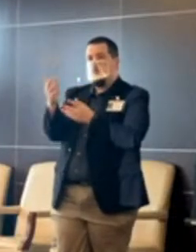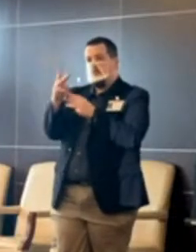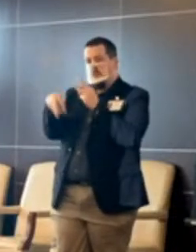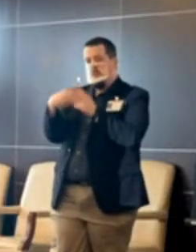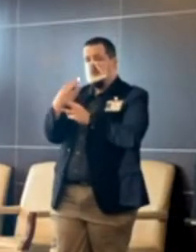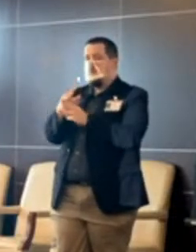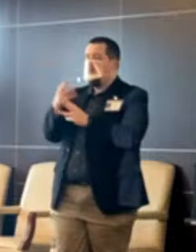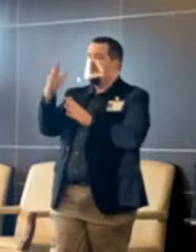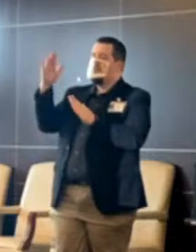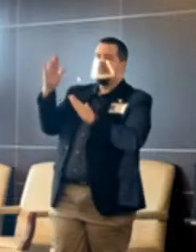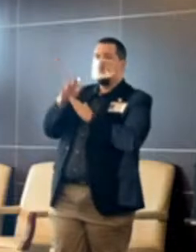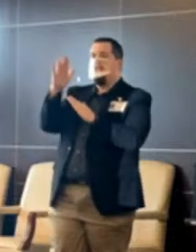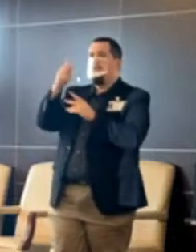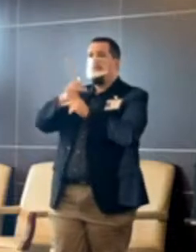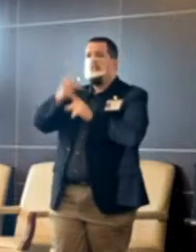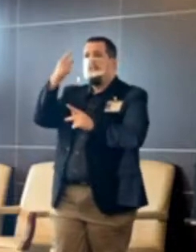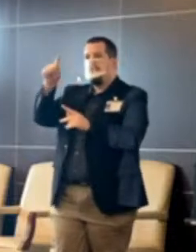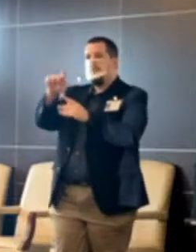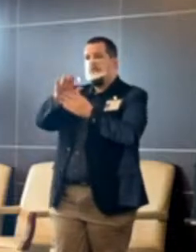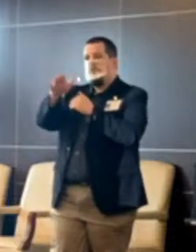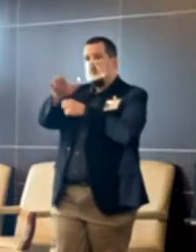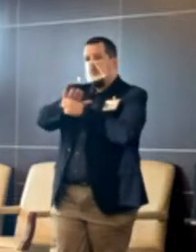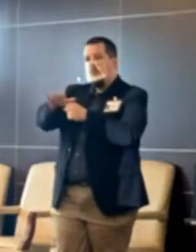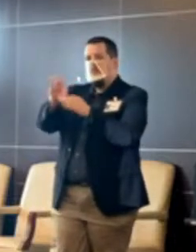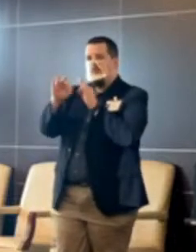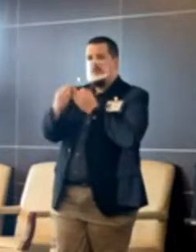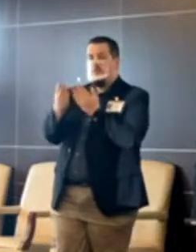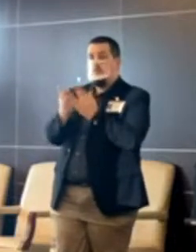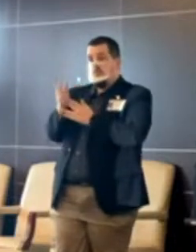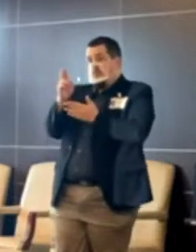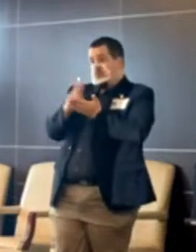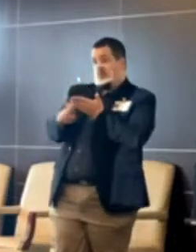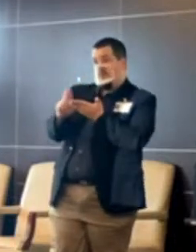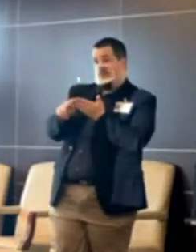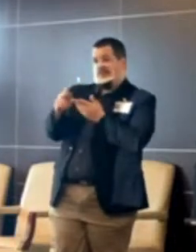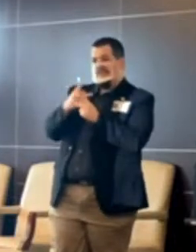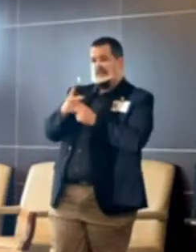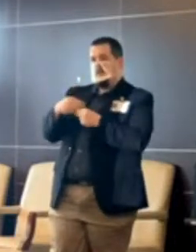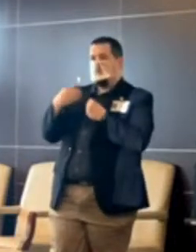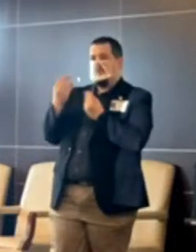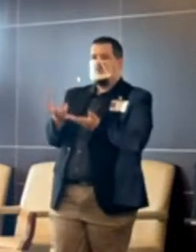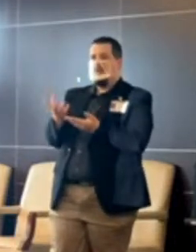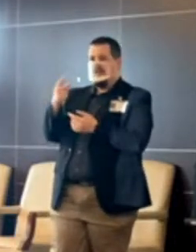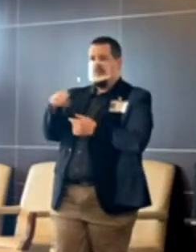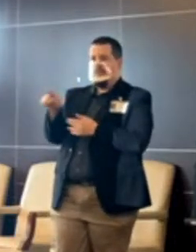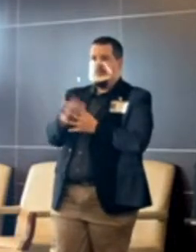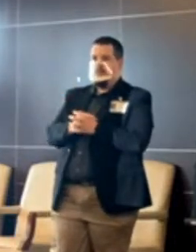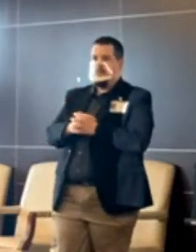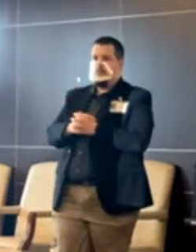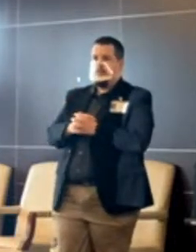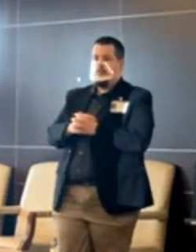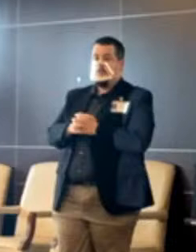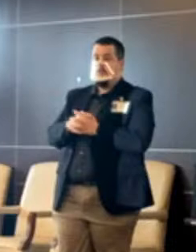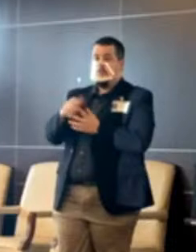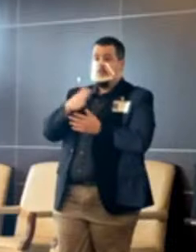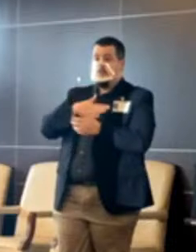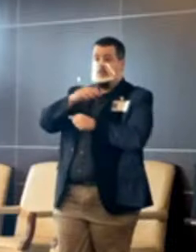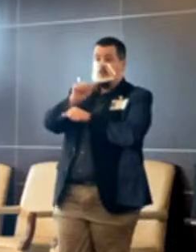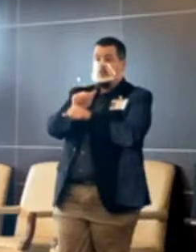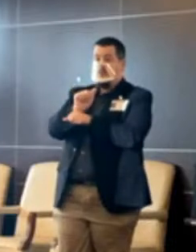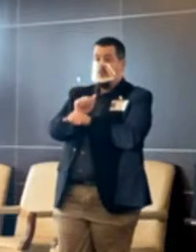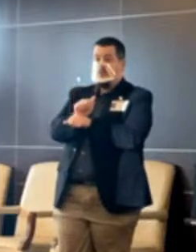care for our local families through research and through the care that we're able to provide them. So in my